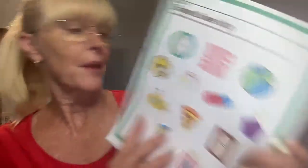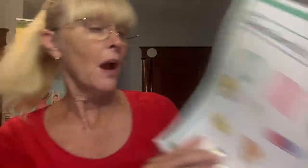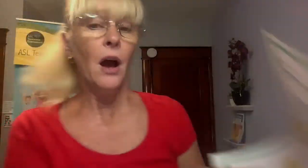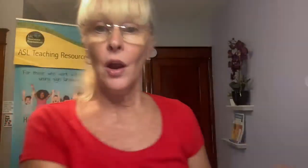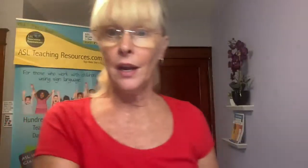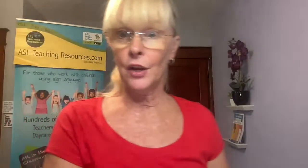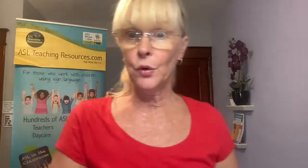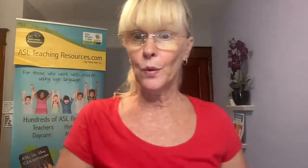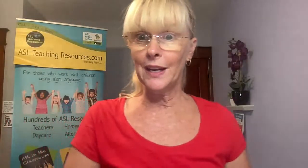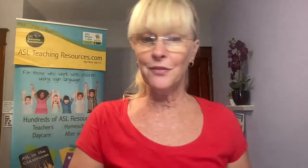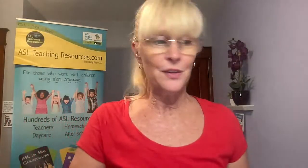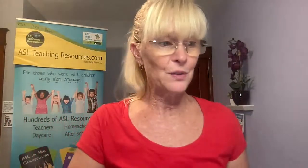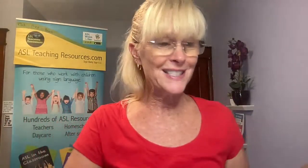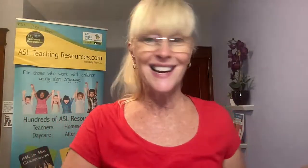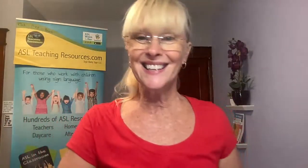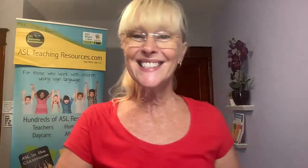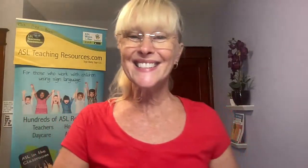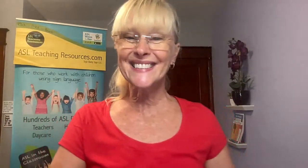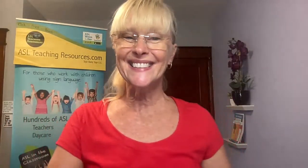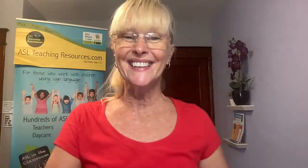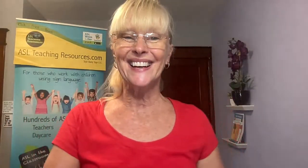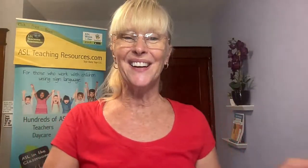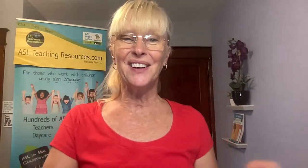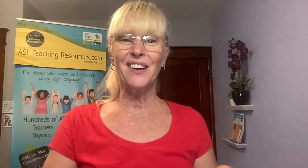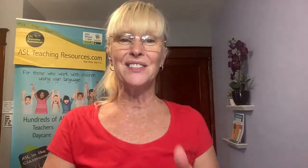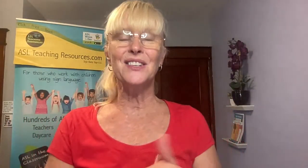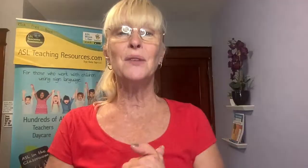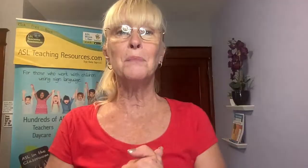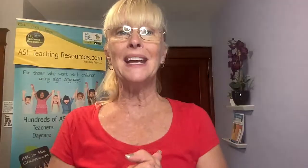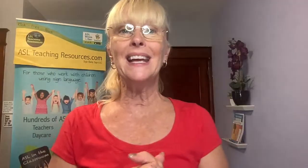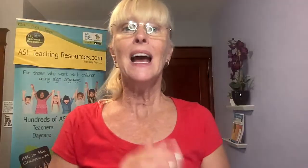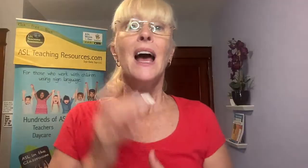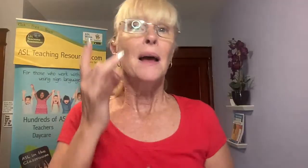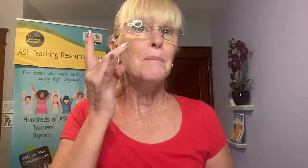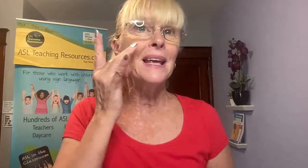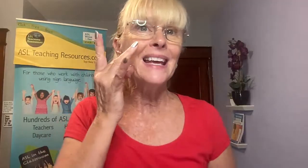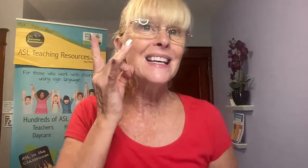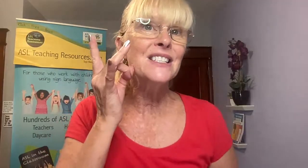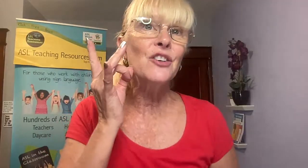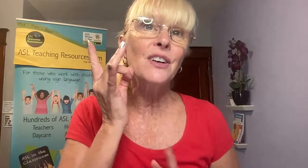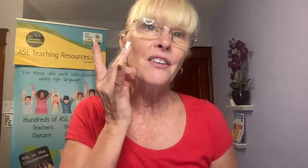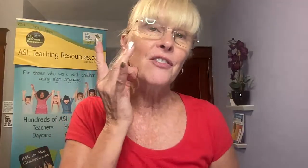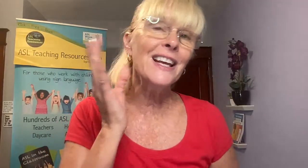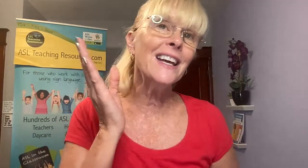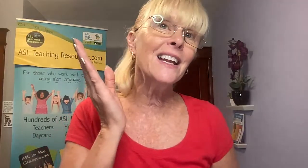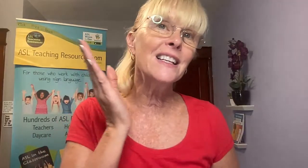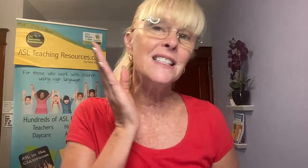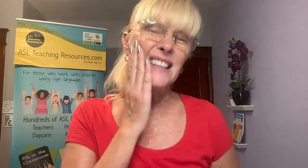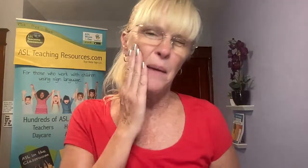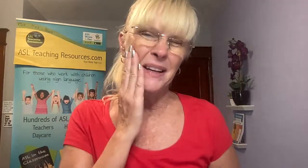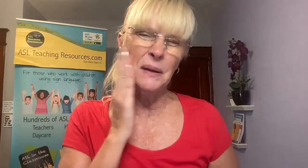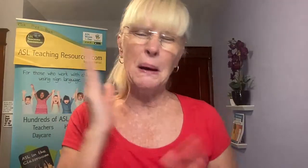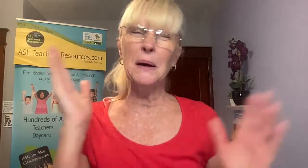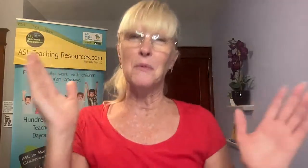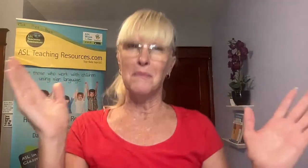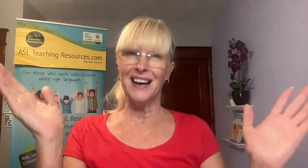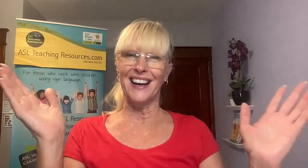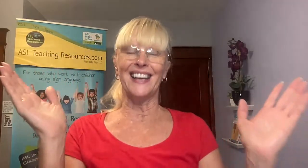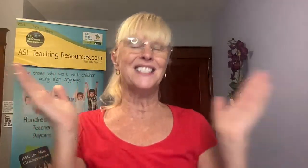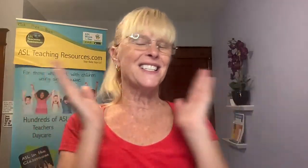All right, are you ready for those signs? All right, here we go. So the bee is you're going to flick it and slap it. Oh my, it just